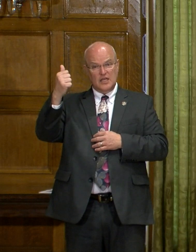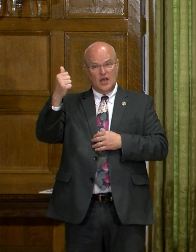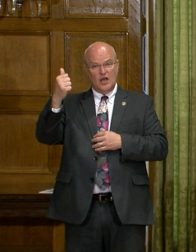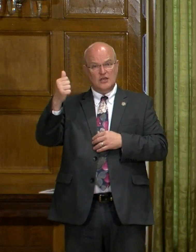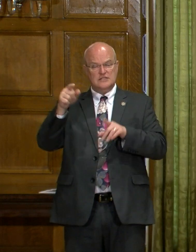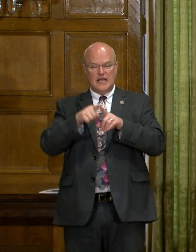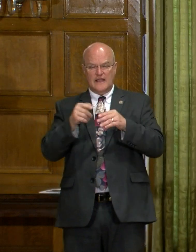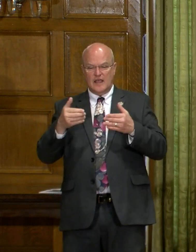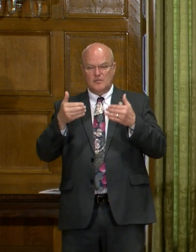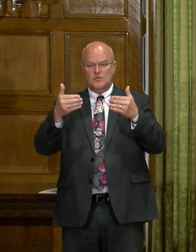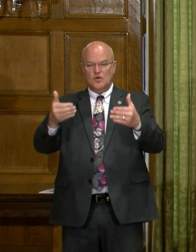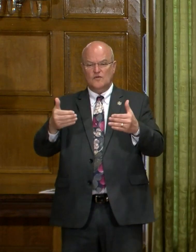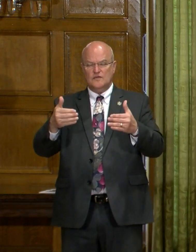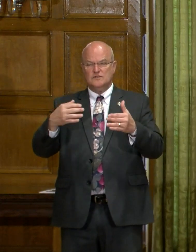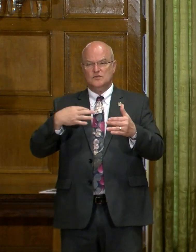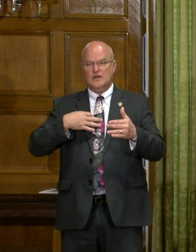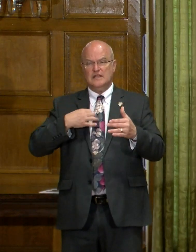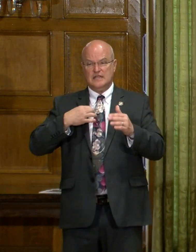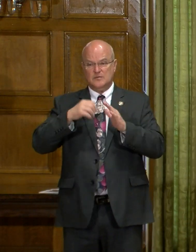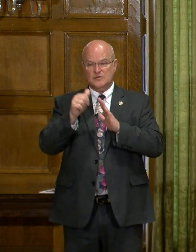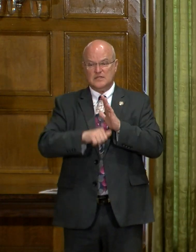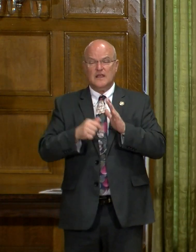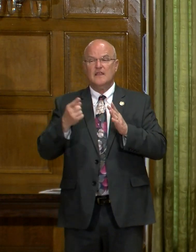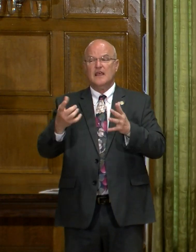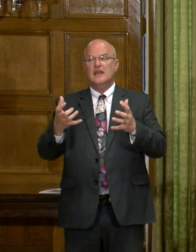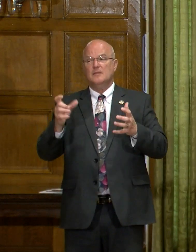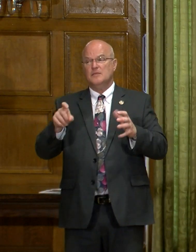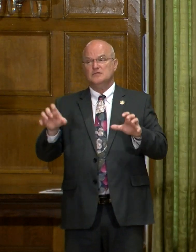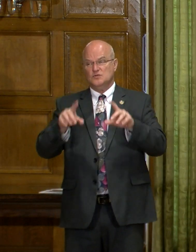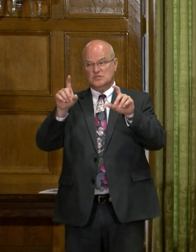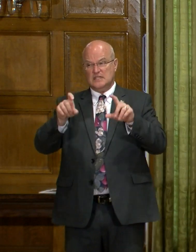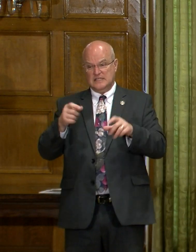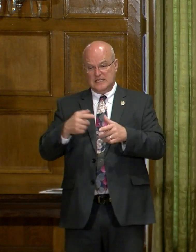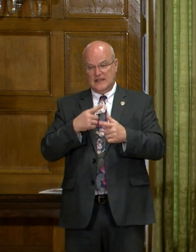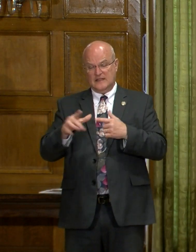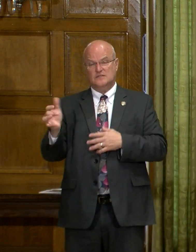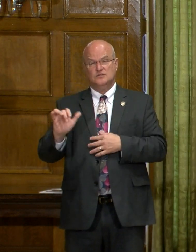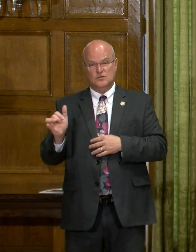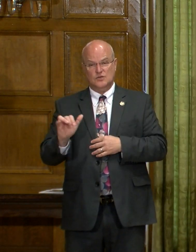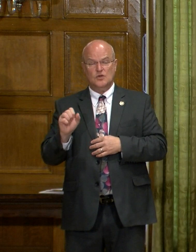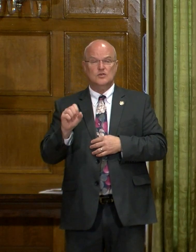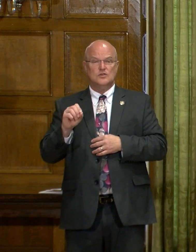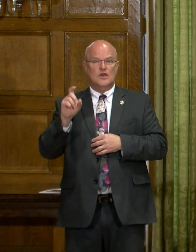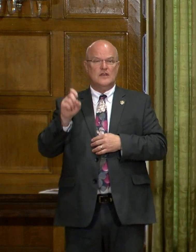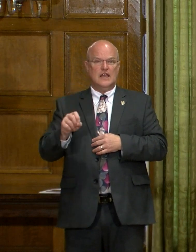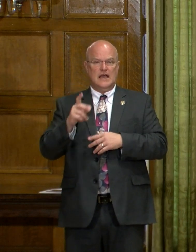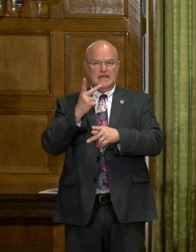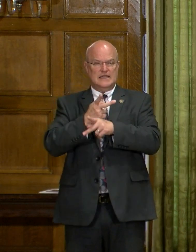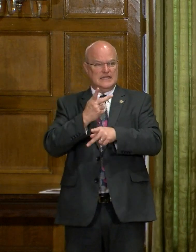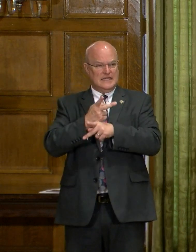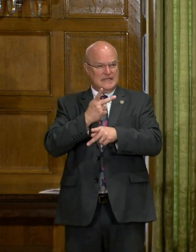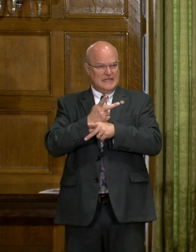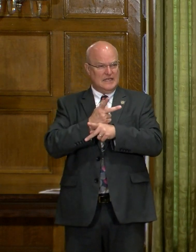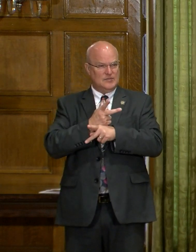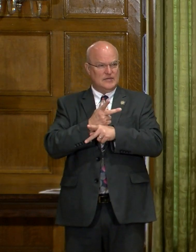you know, as they move into elective procedures, they have to do testing then too. So they've got to keep